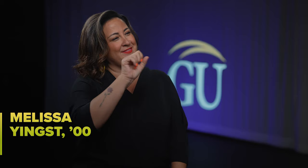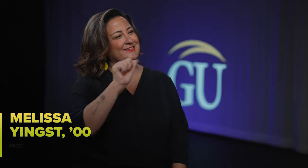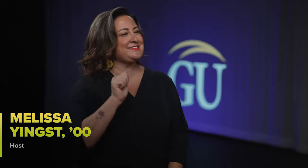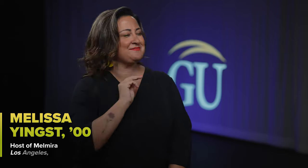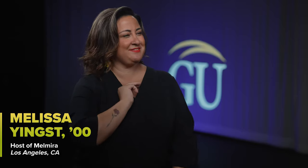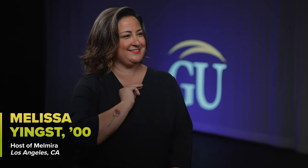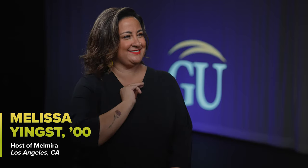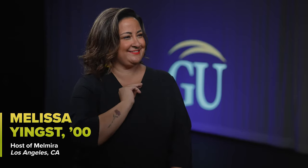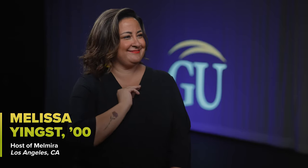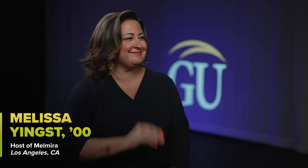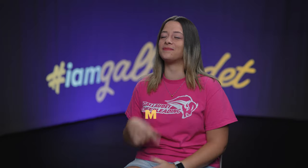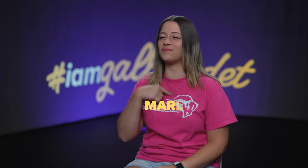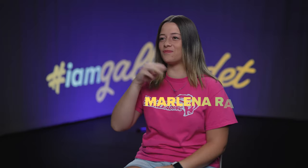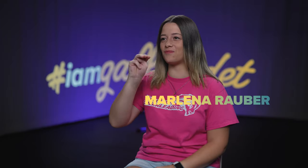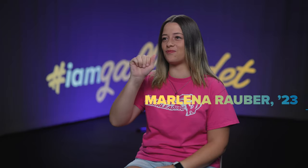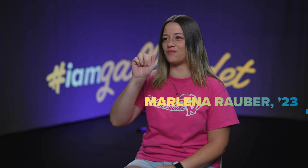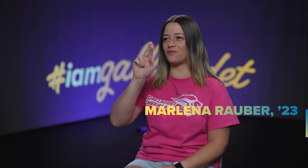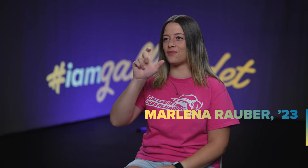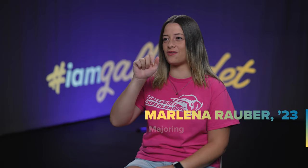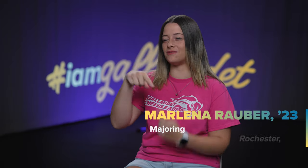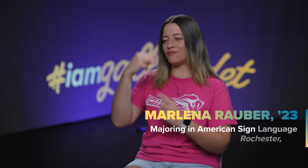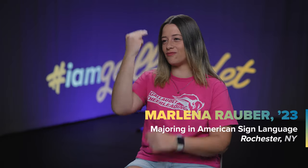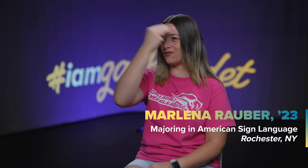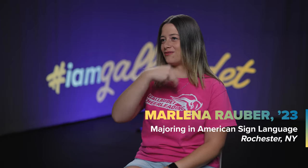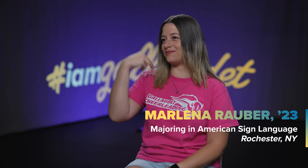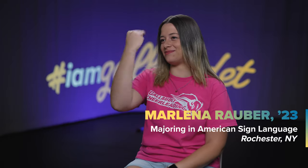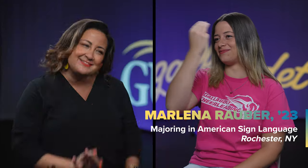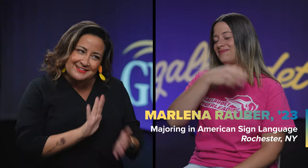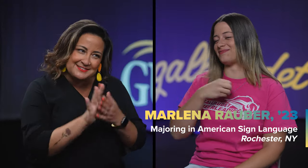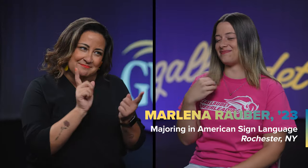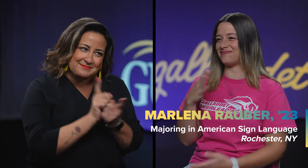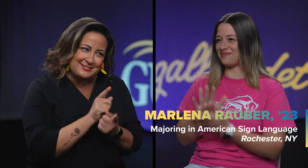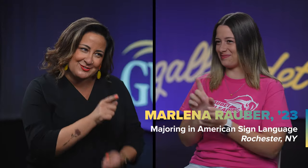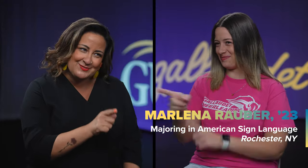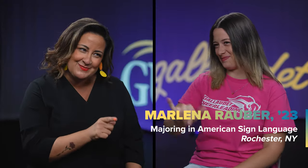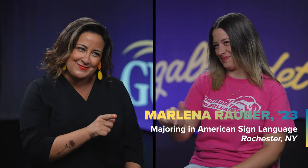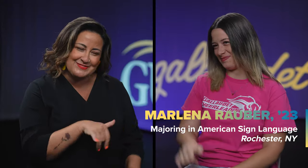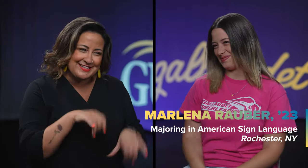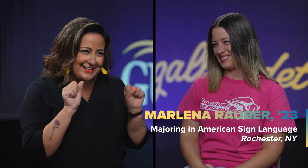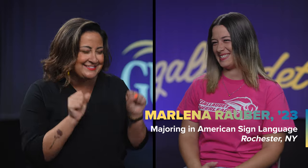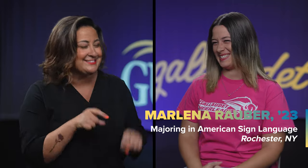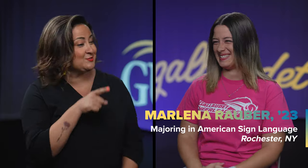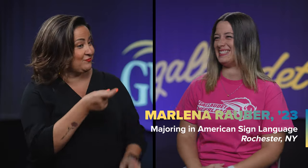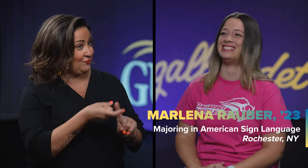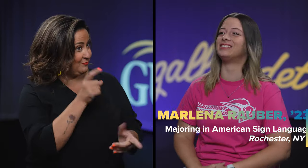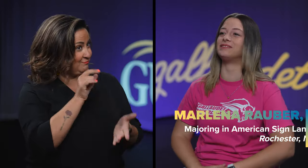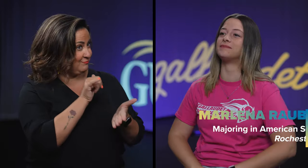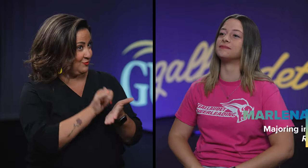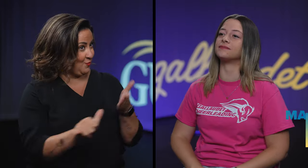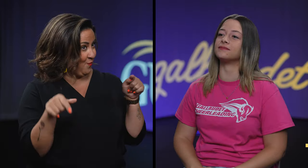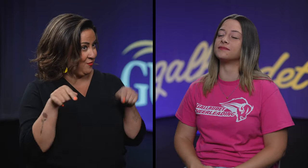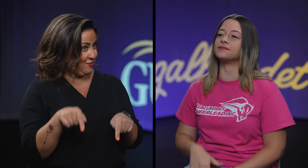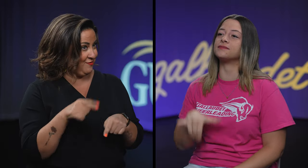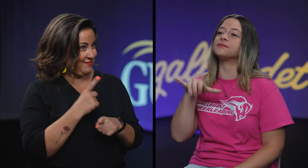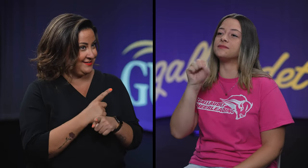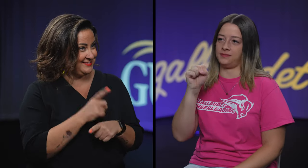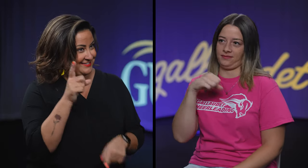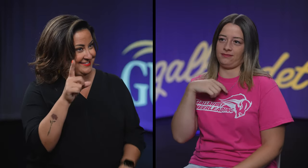I'm Melissa. I'm Marlena. This is my name sign. It's nice to meet you. You as well. You're from New York, right? Yes.